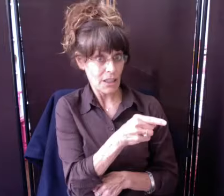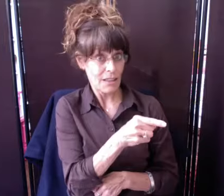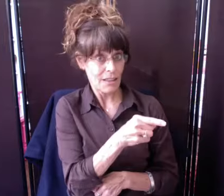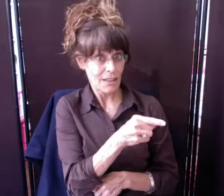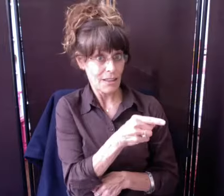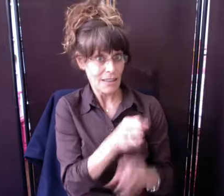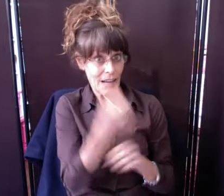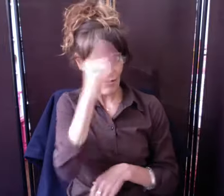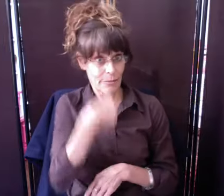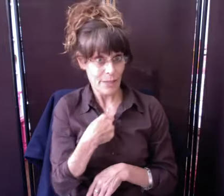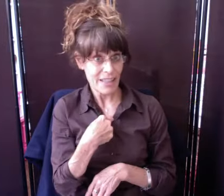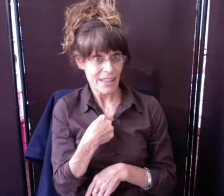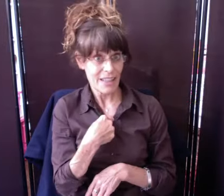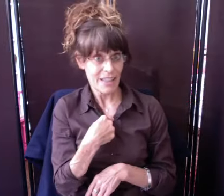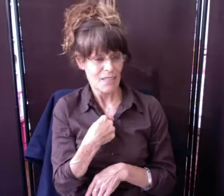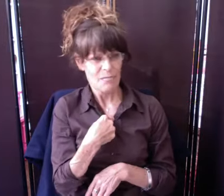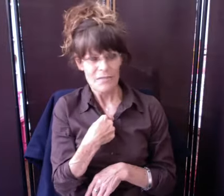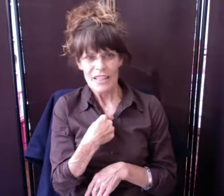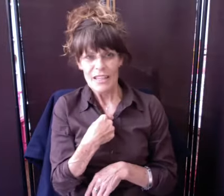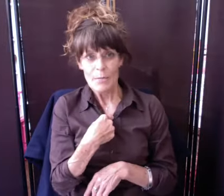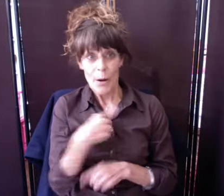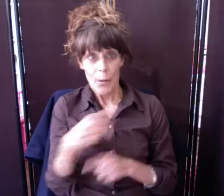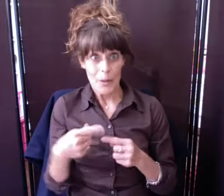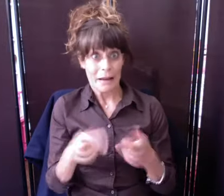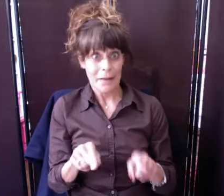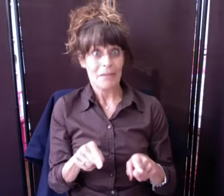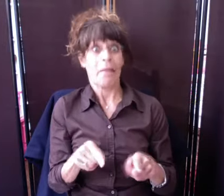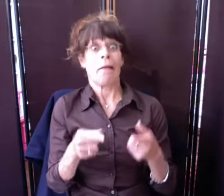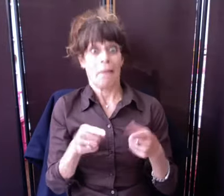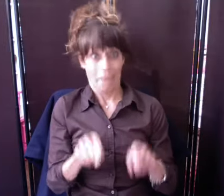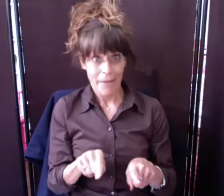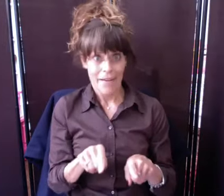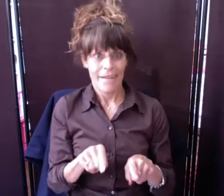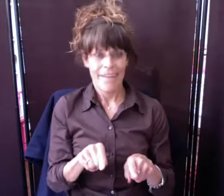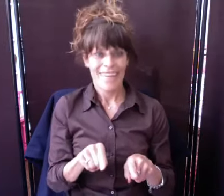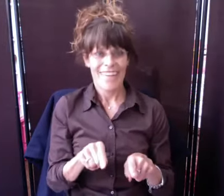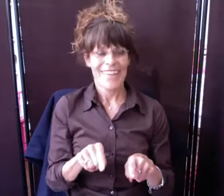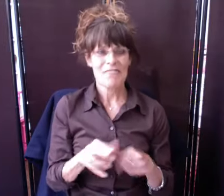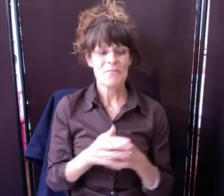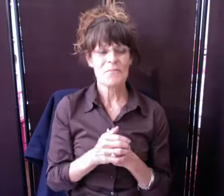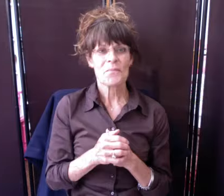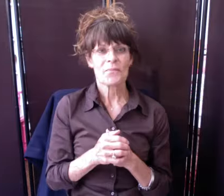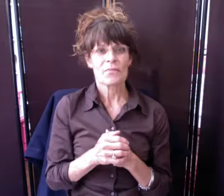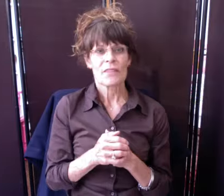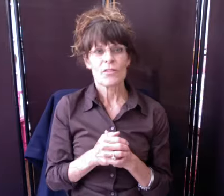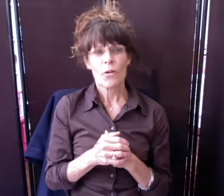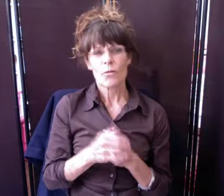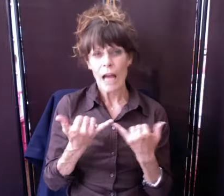it wasn't that often. But when it was on, it was on. And I got into junior high, and now I'm a little bit